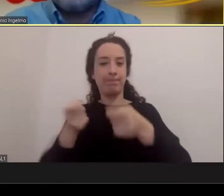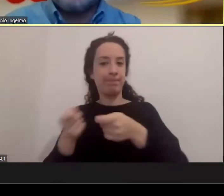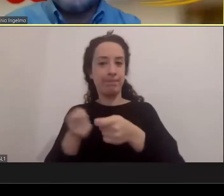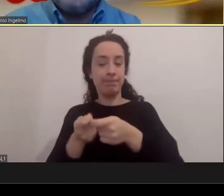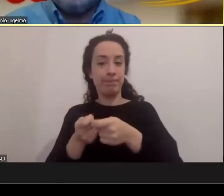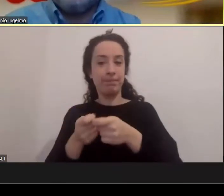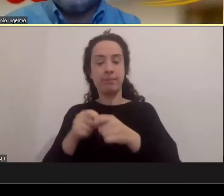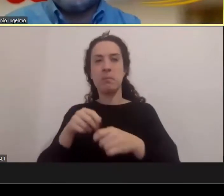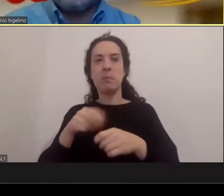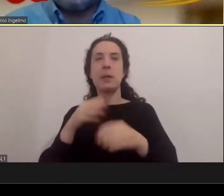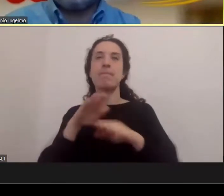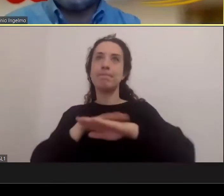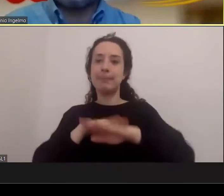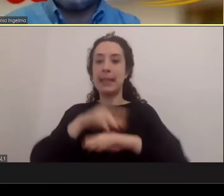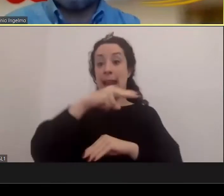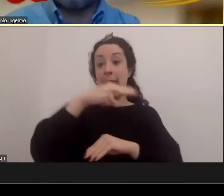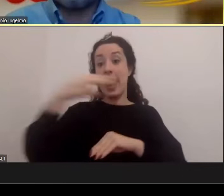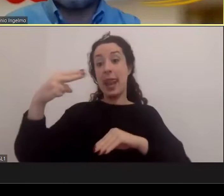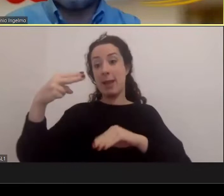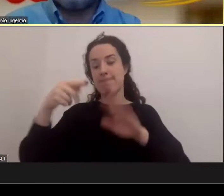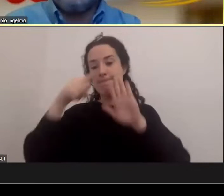name on the chat.